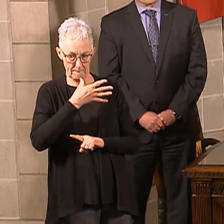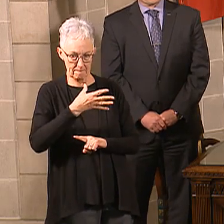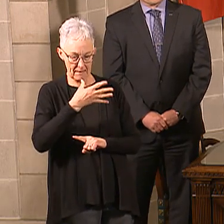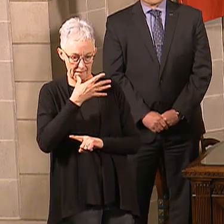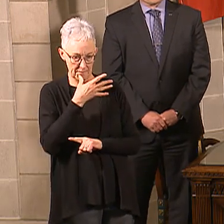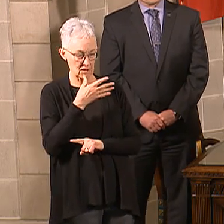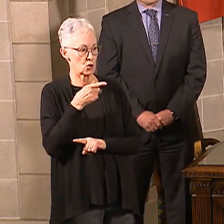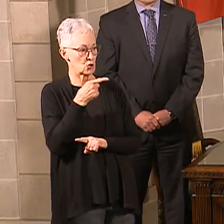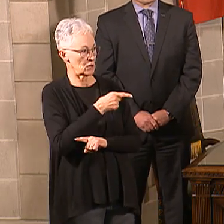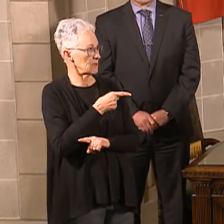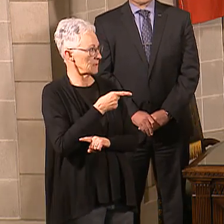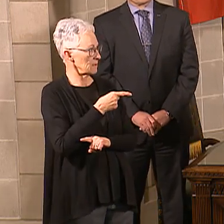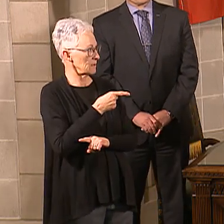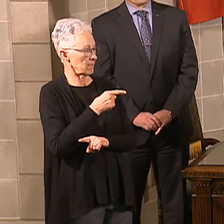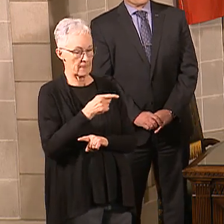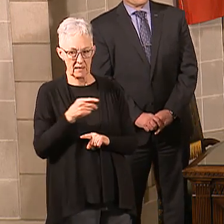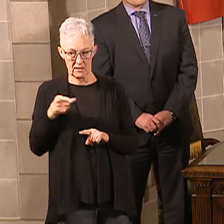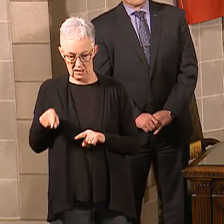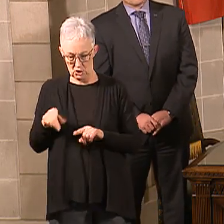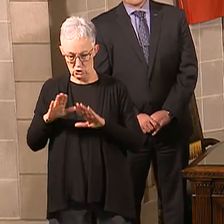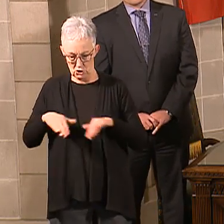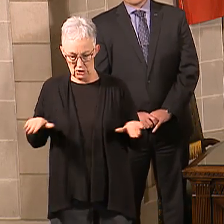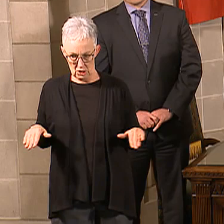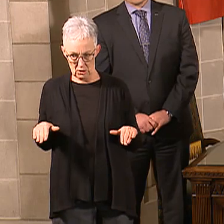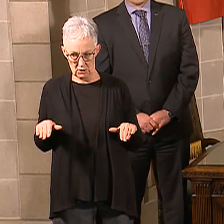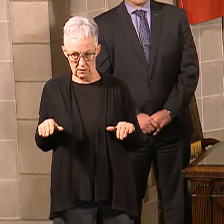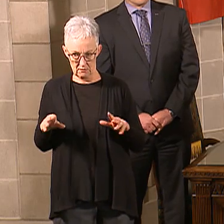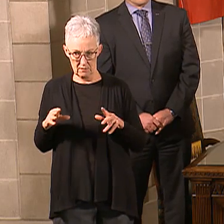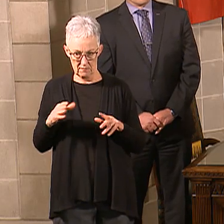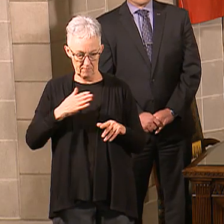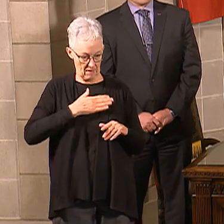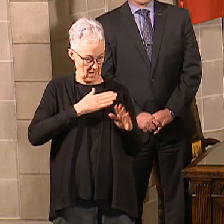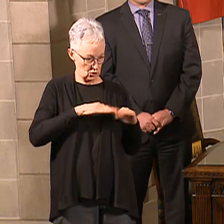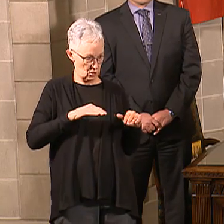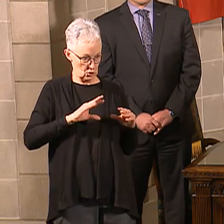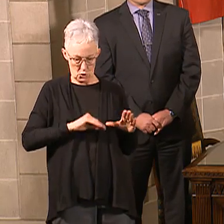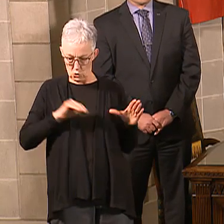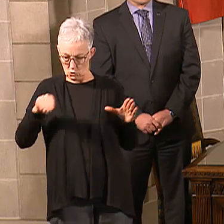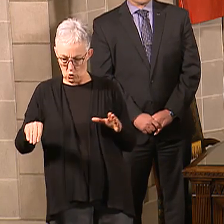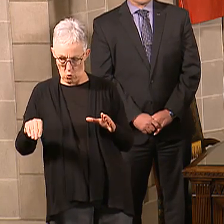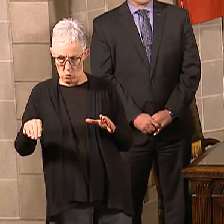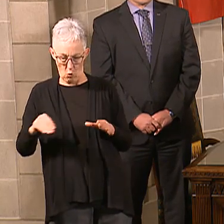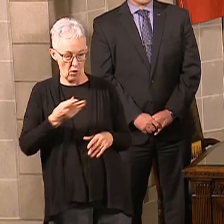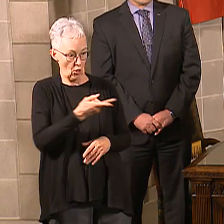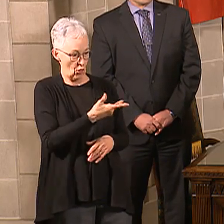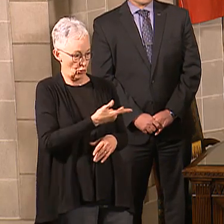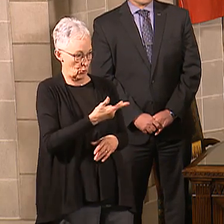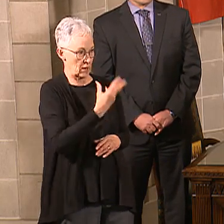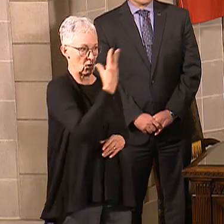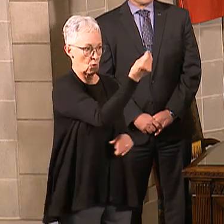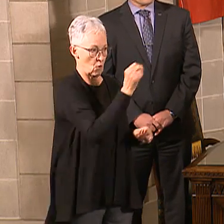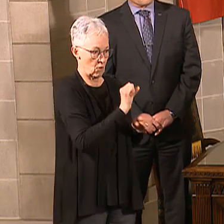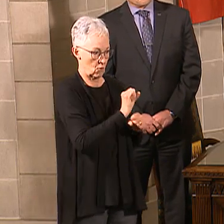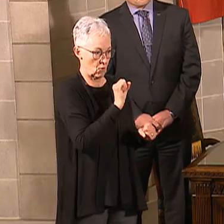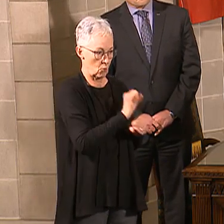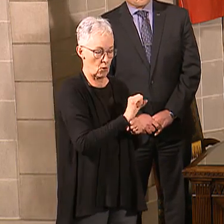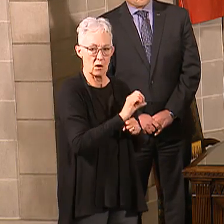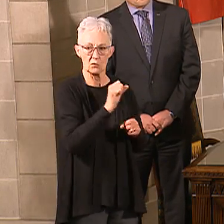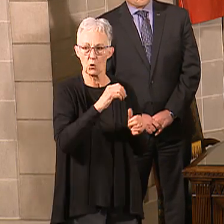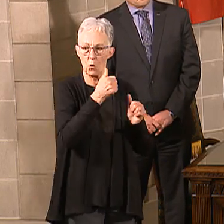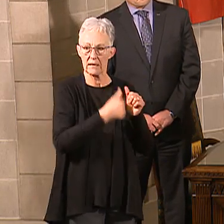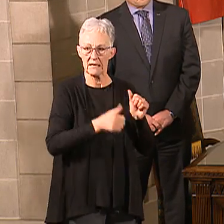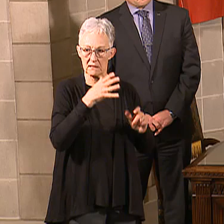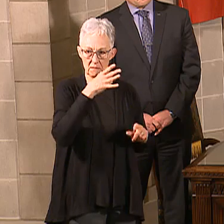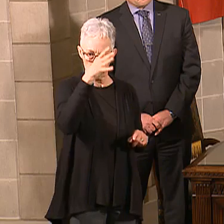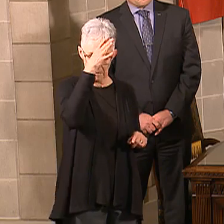house, rotate the kids between the houses every day of the week. So each parent only has to take 1 day off